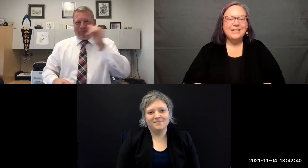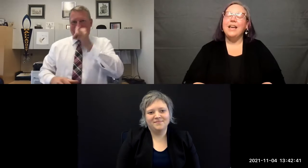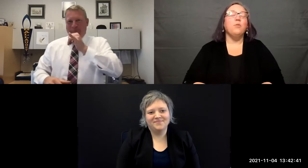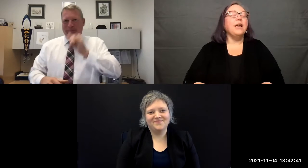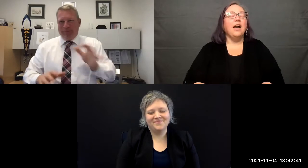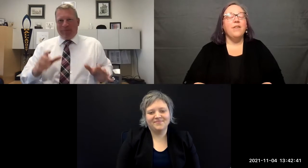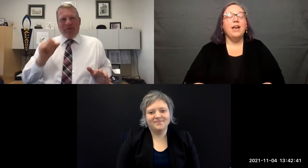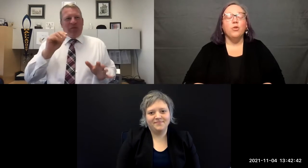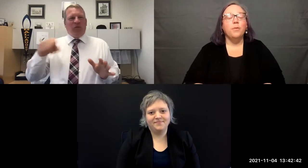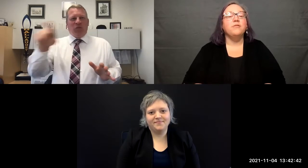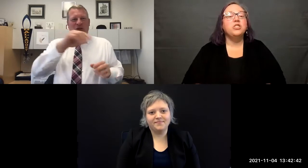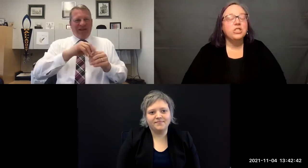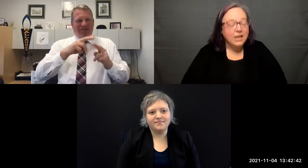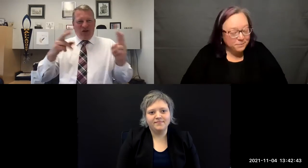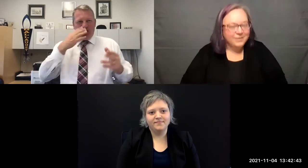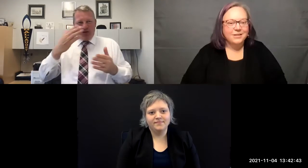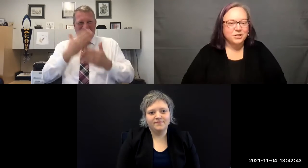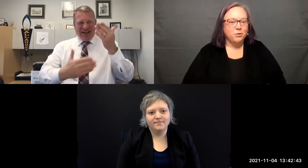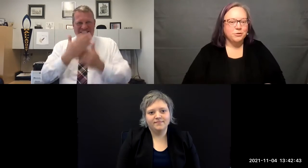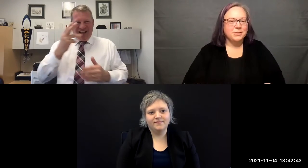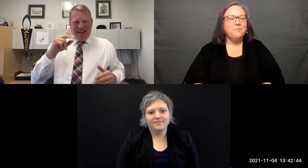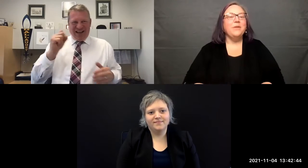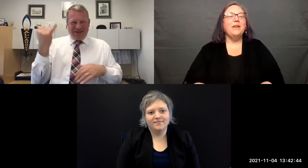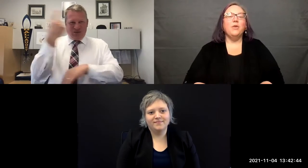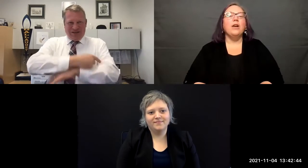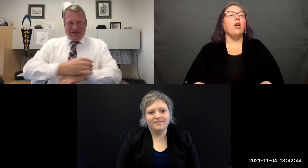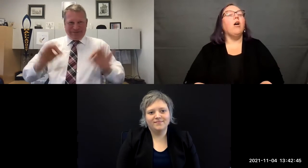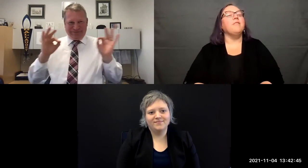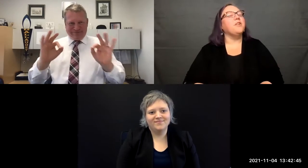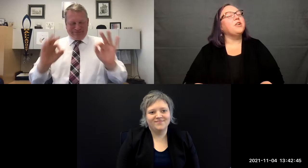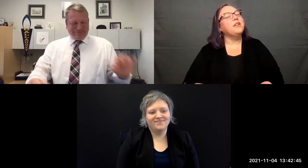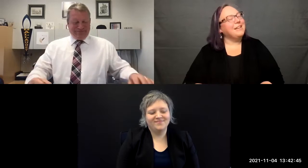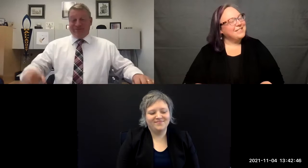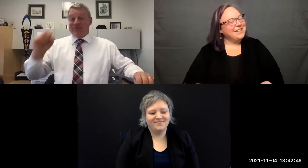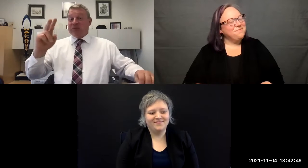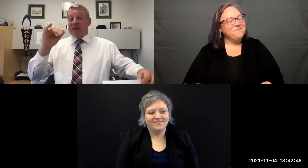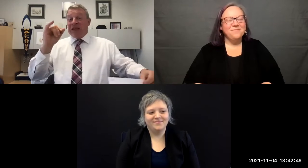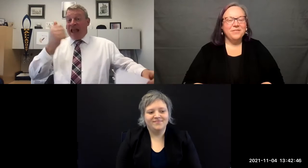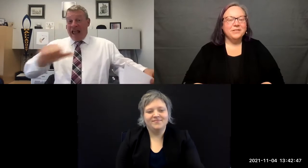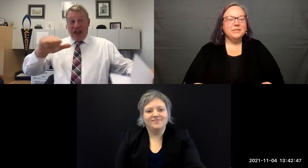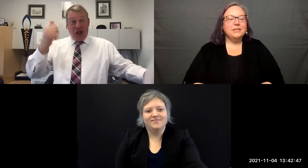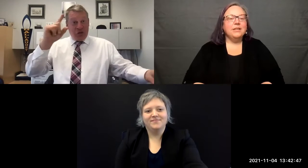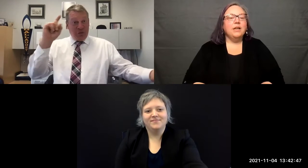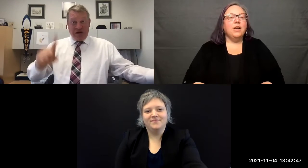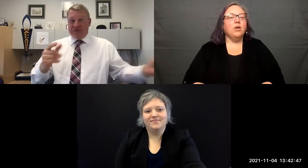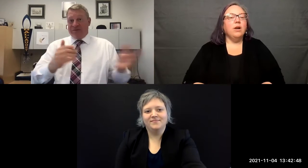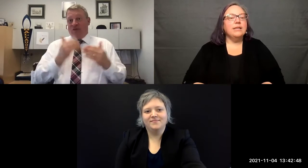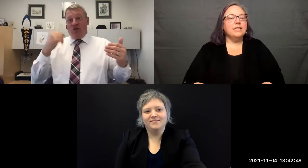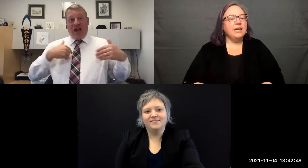And we have a group of champion interpreters. We are all in very good hands today. All right, any